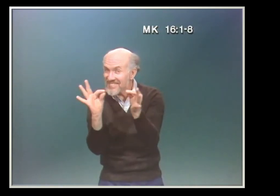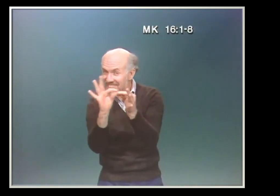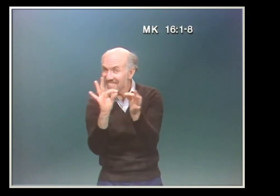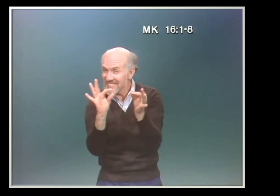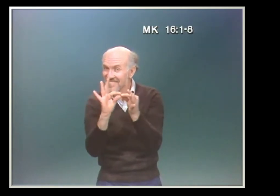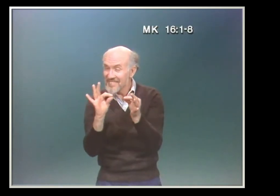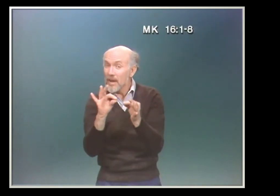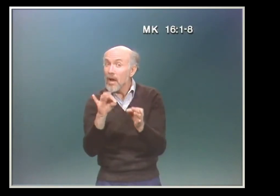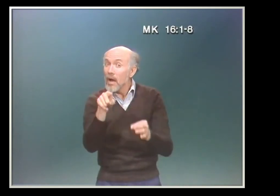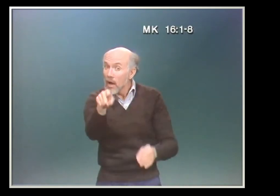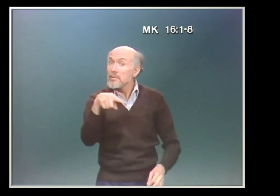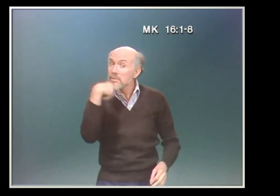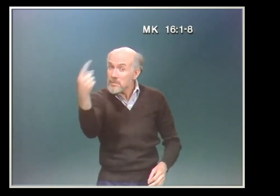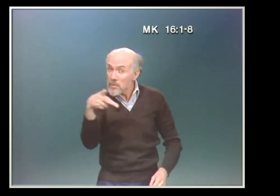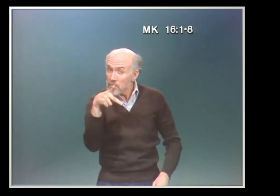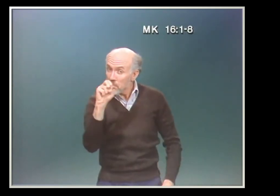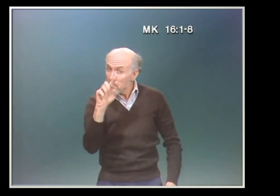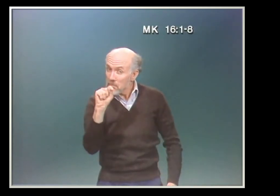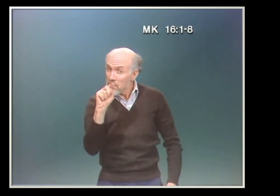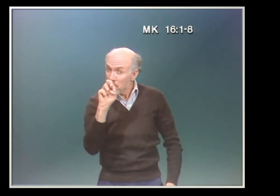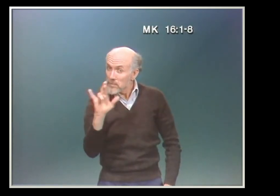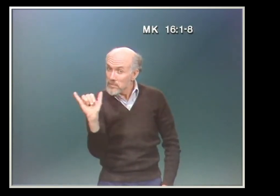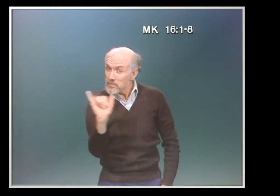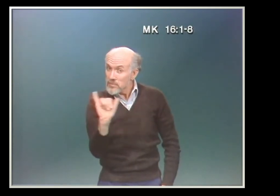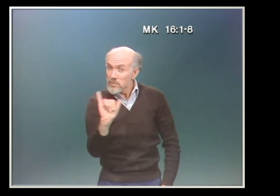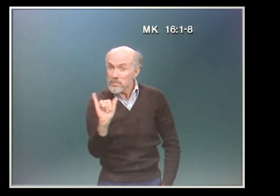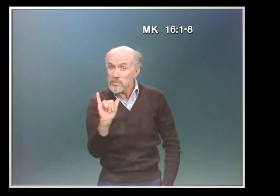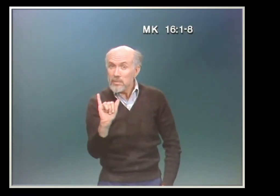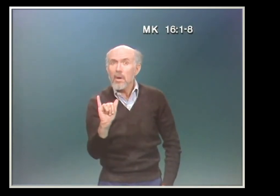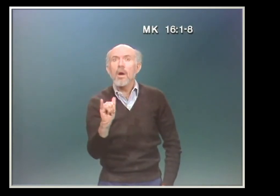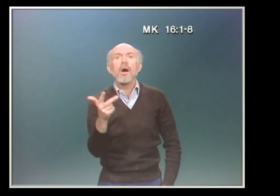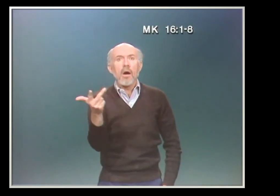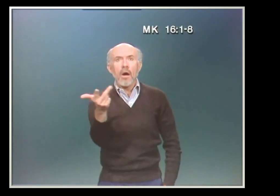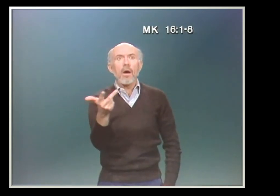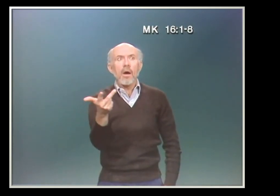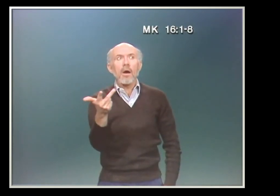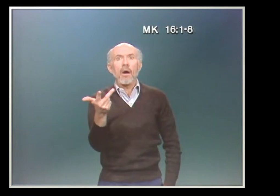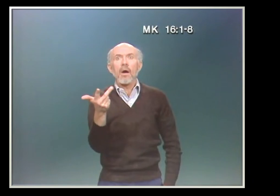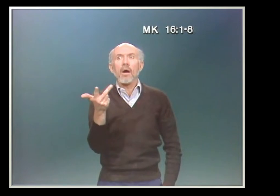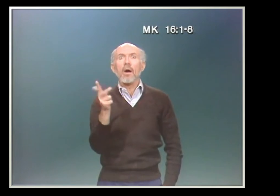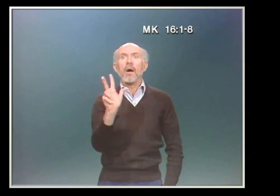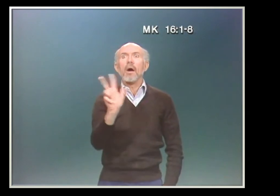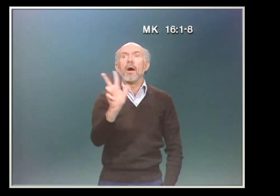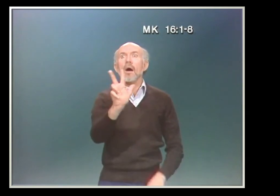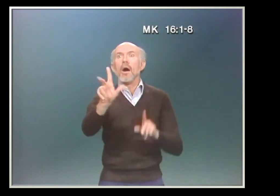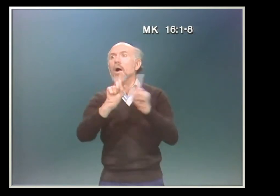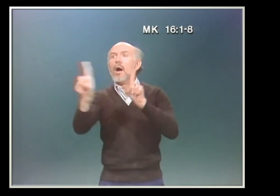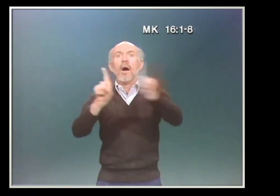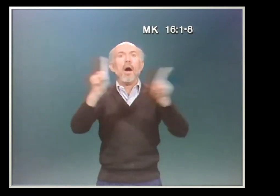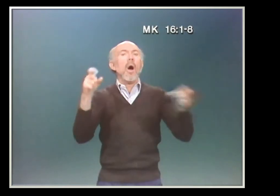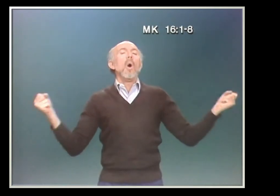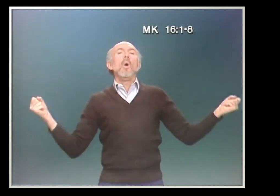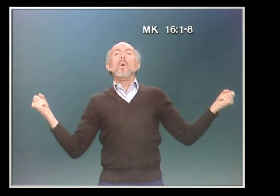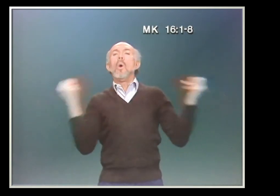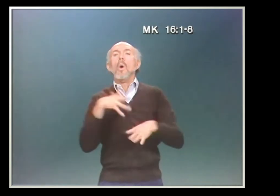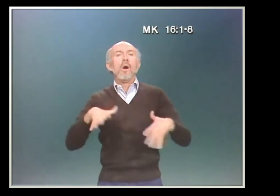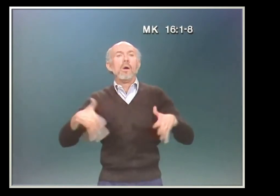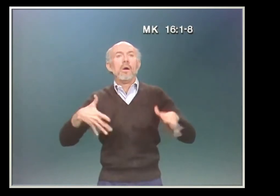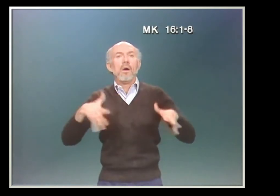him there as he told you before." The women, again, were very afraid and confused, and they left